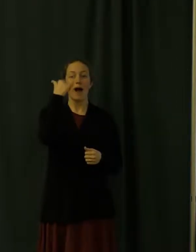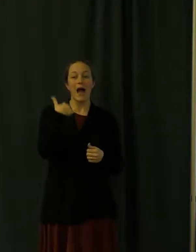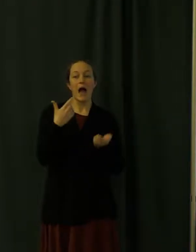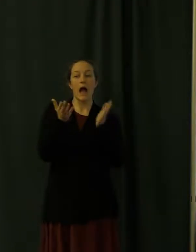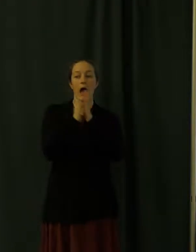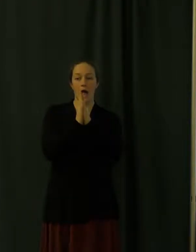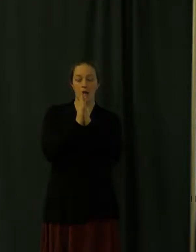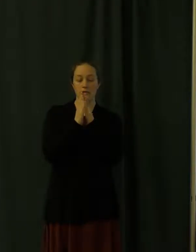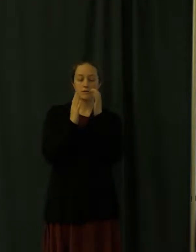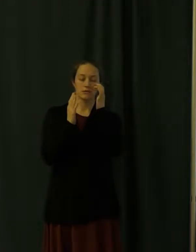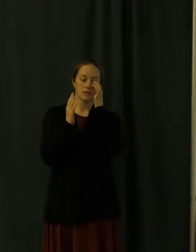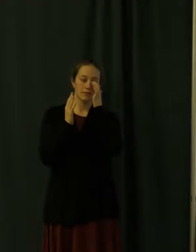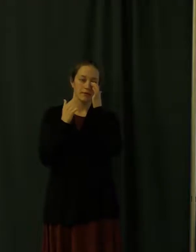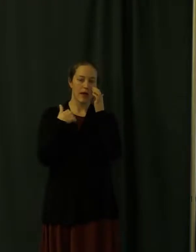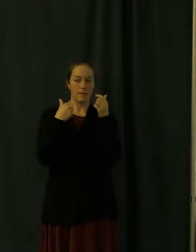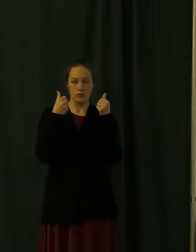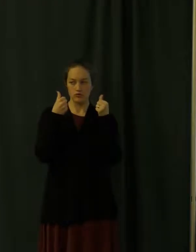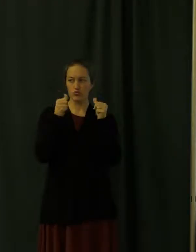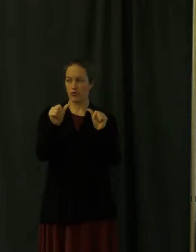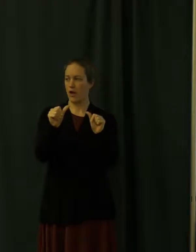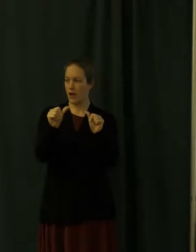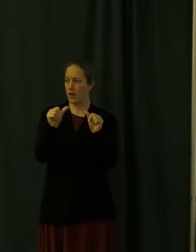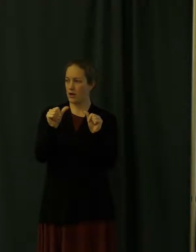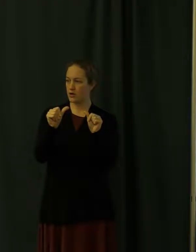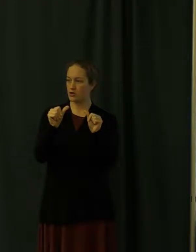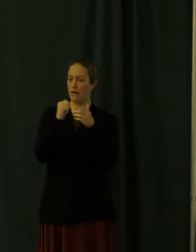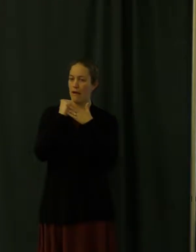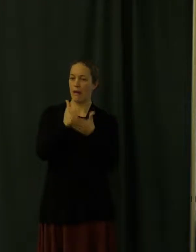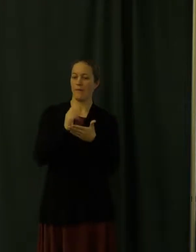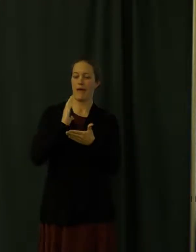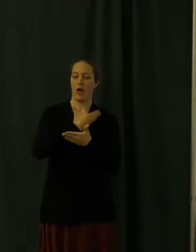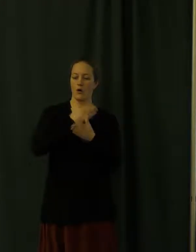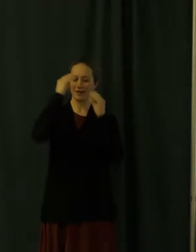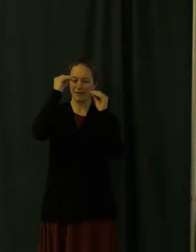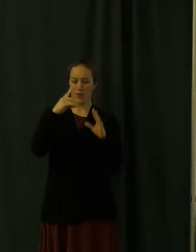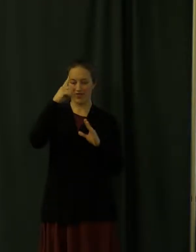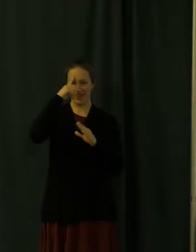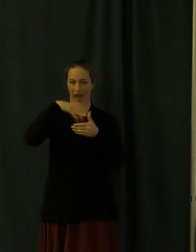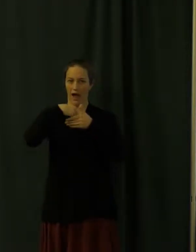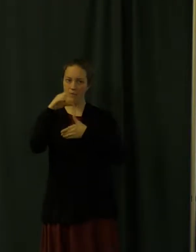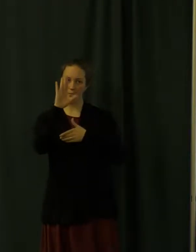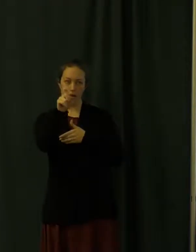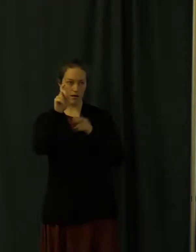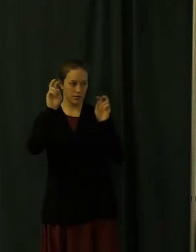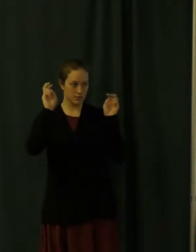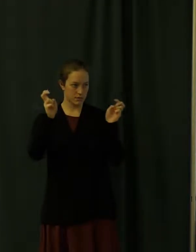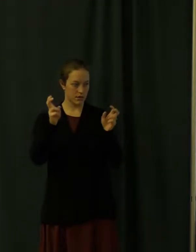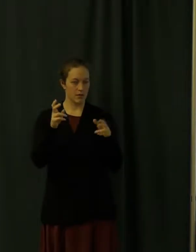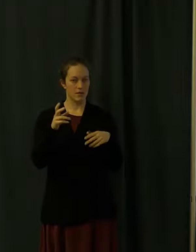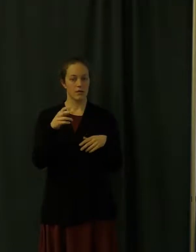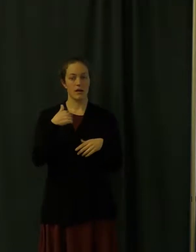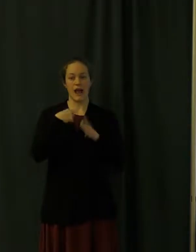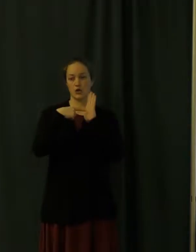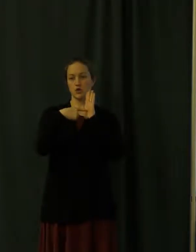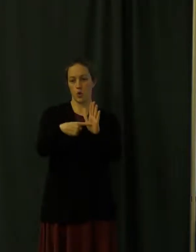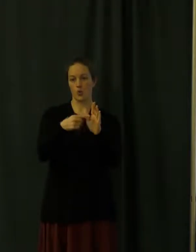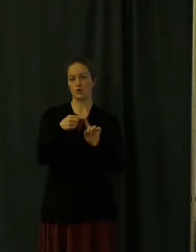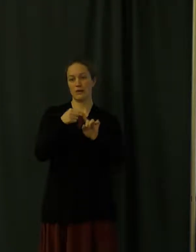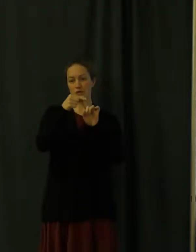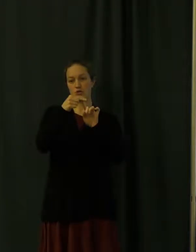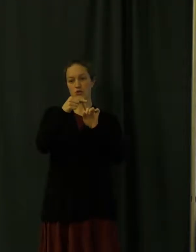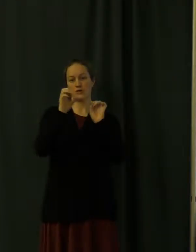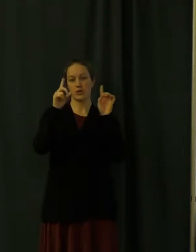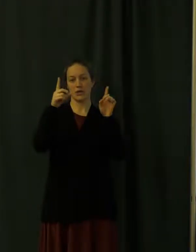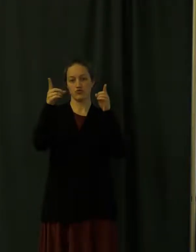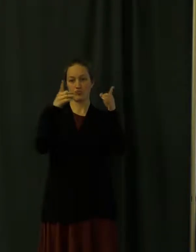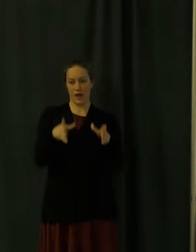is because I'm trying to get our teachers to think outside the box, and so a lot of times, I showed this to the special ed directors in